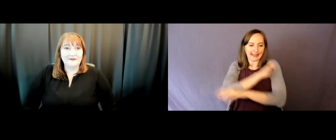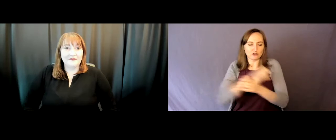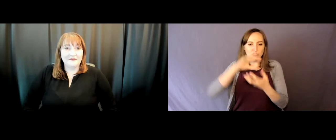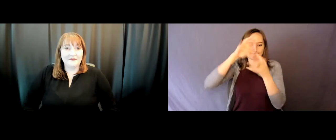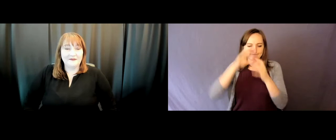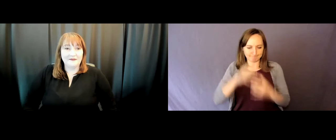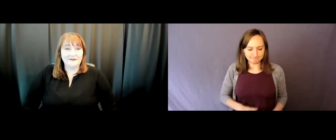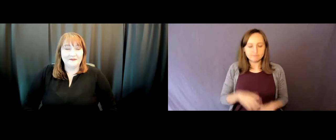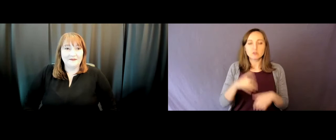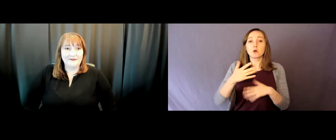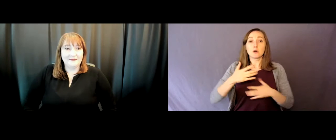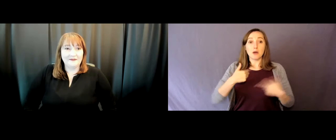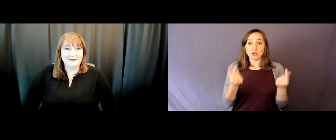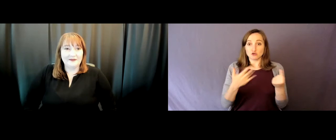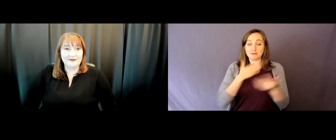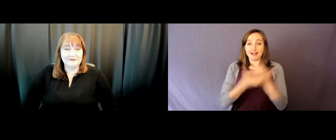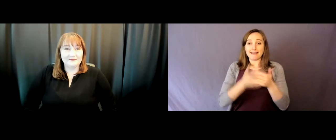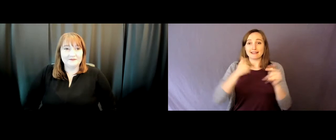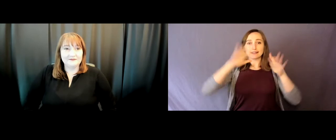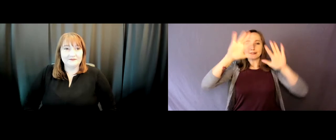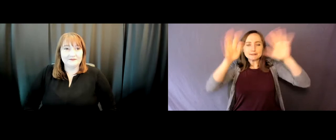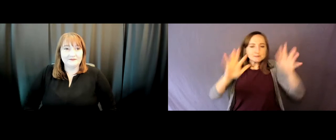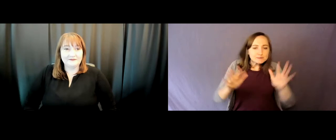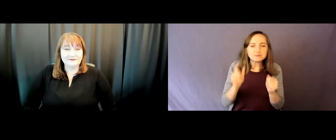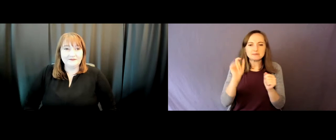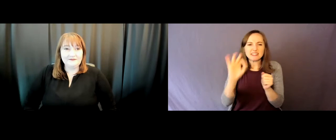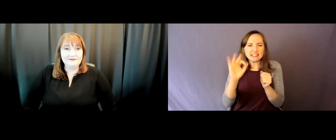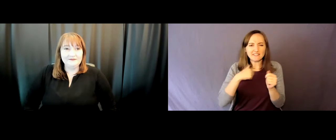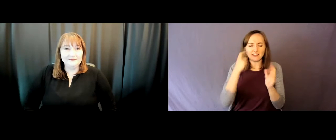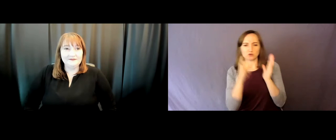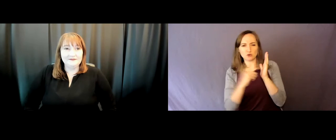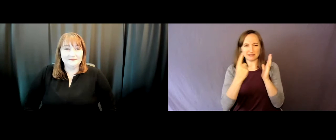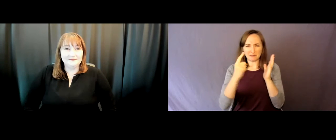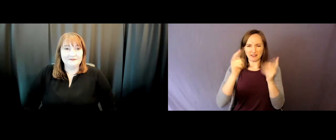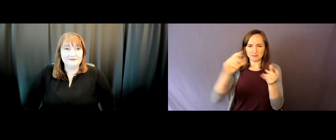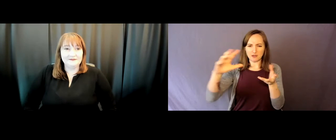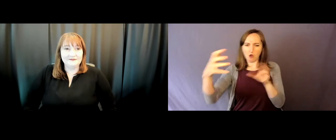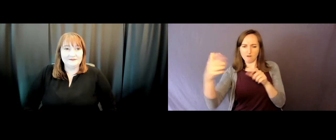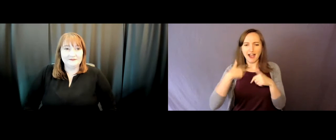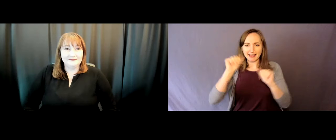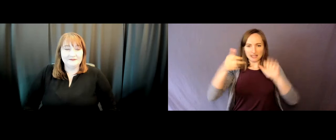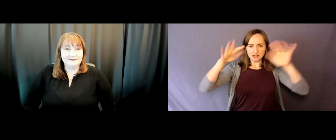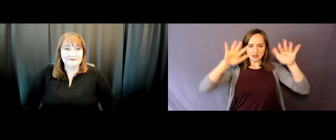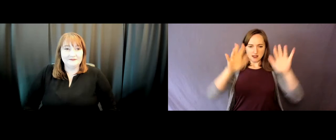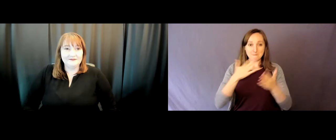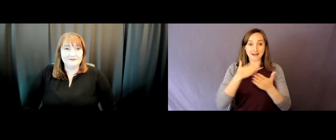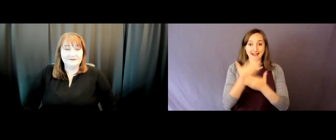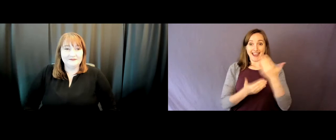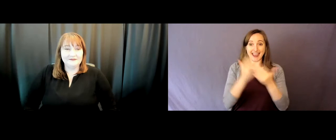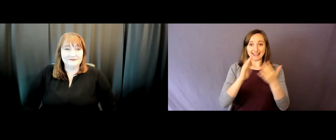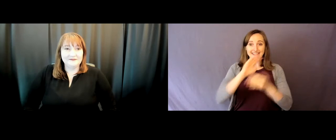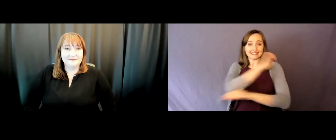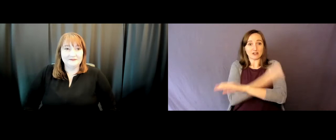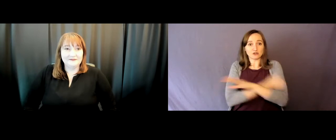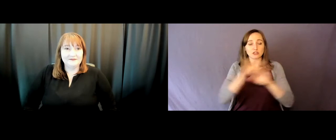is I'm balancing out if anything's kind of off, I can balance it back out with the energy in my